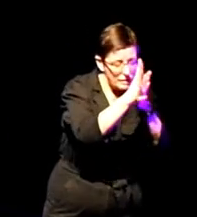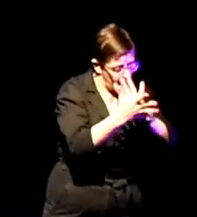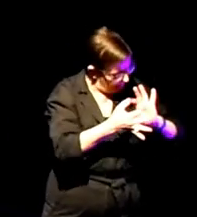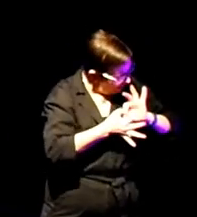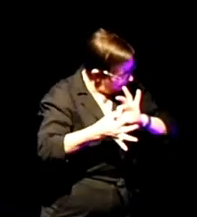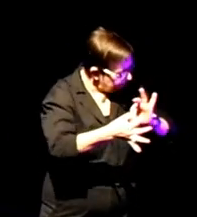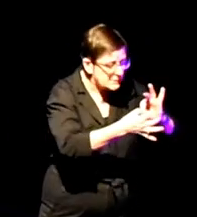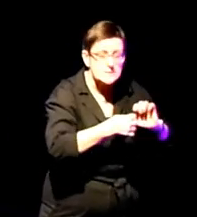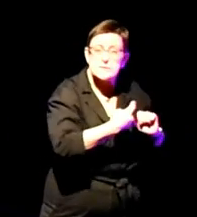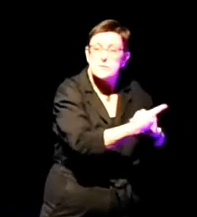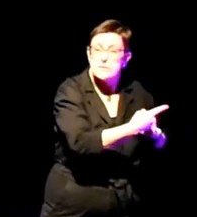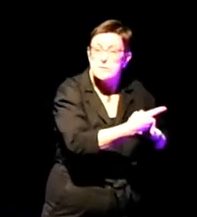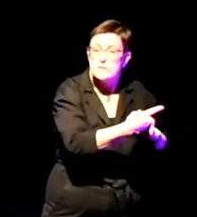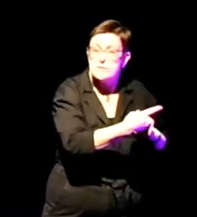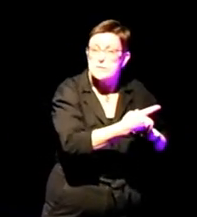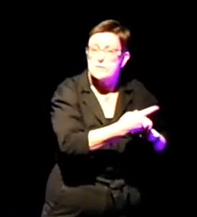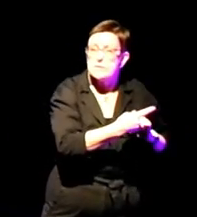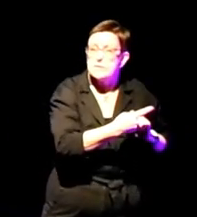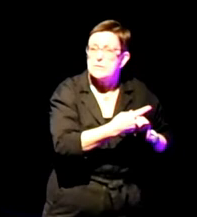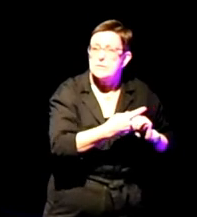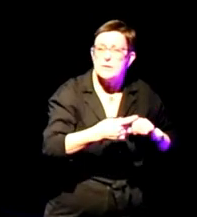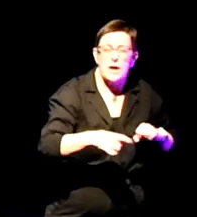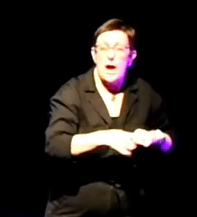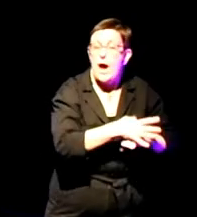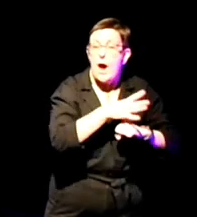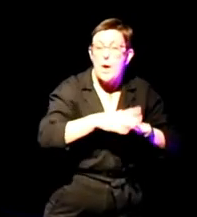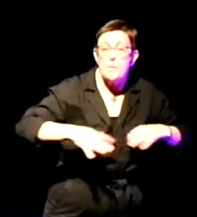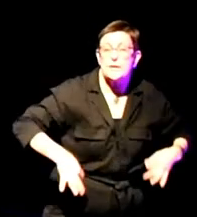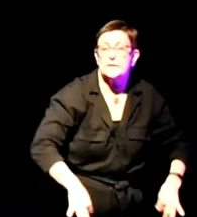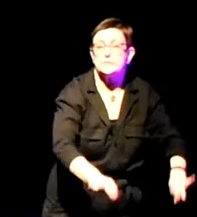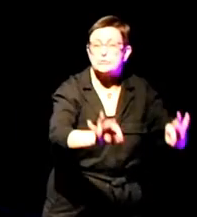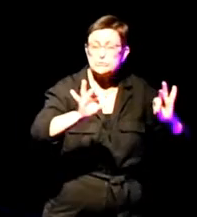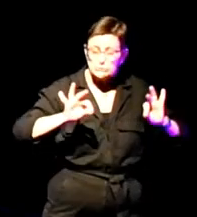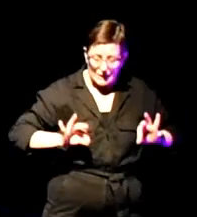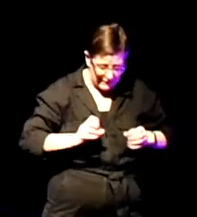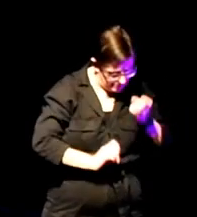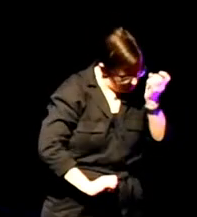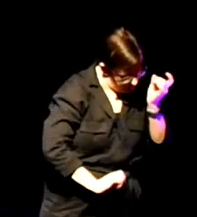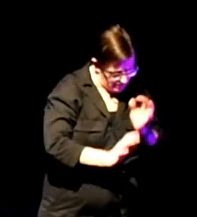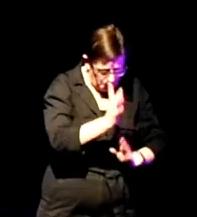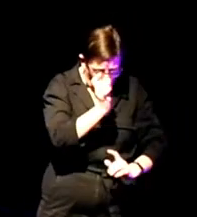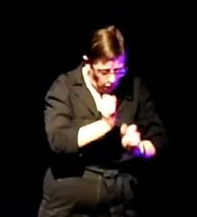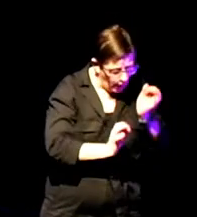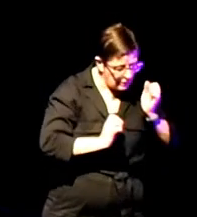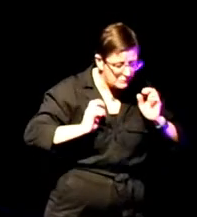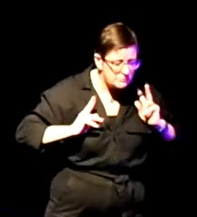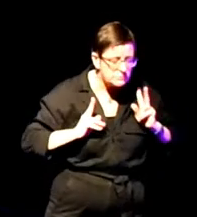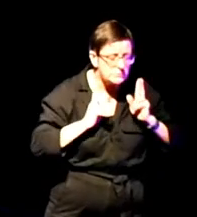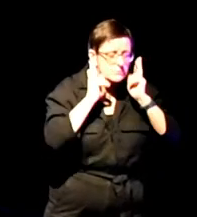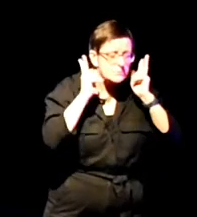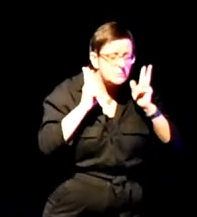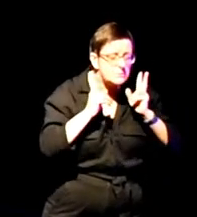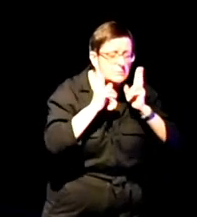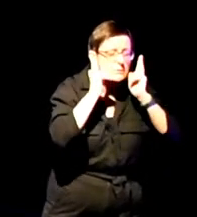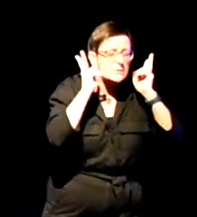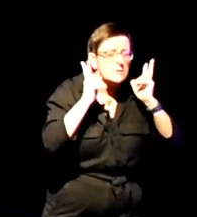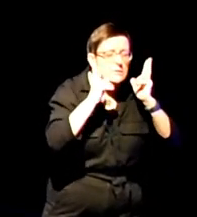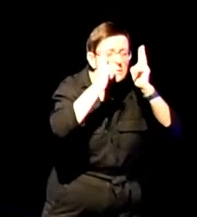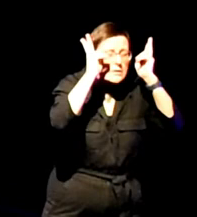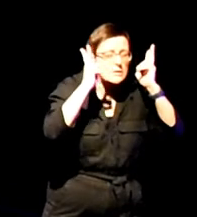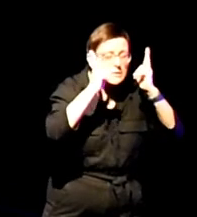gleefully, and we boiled our wedding dresses, then cropped our hair as close as breath.